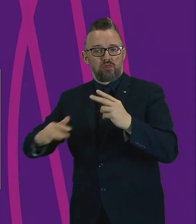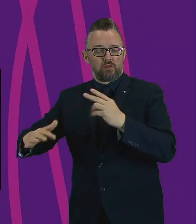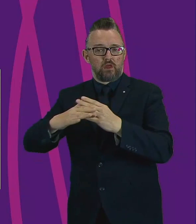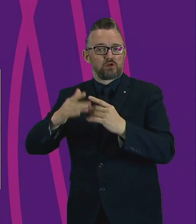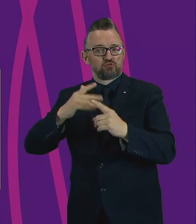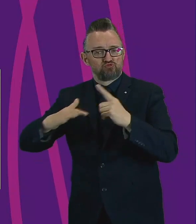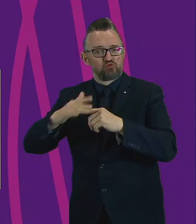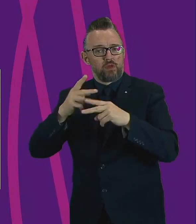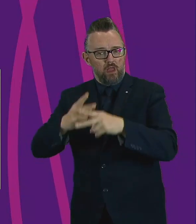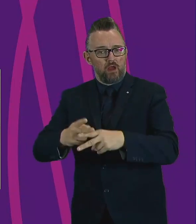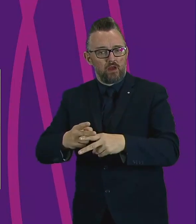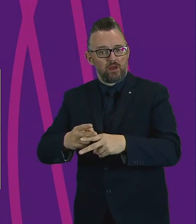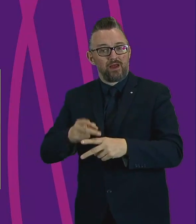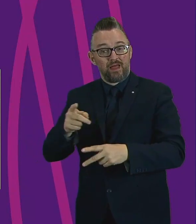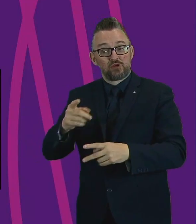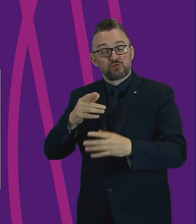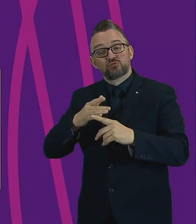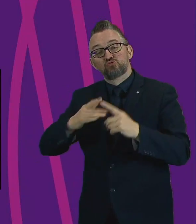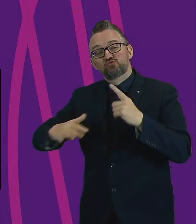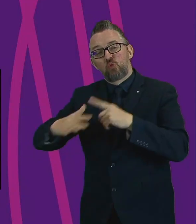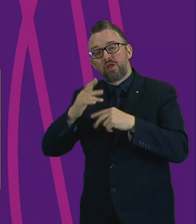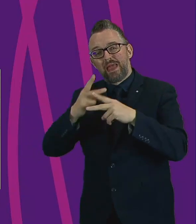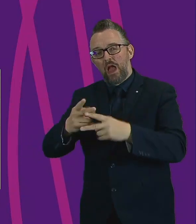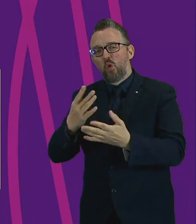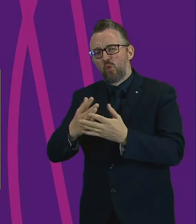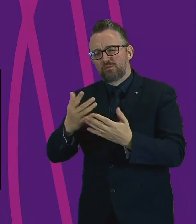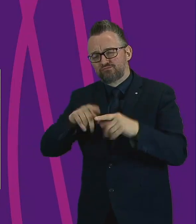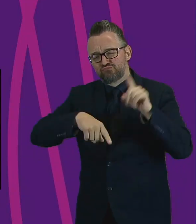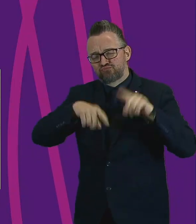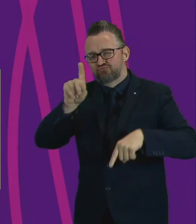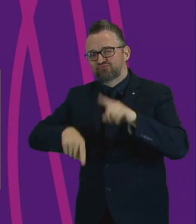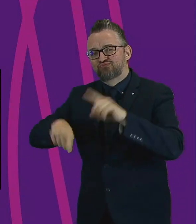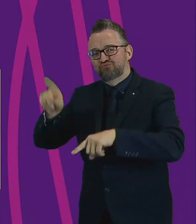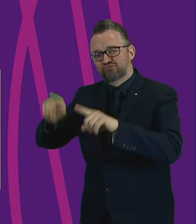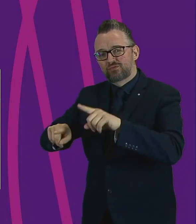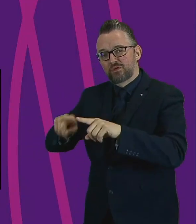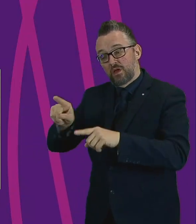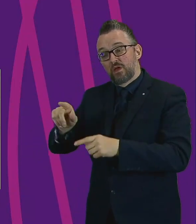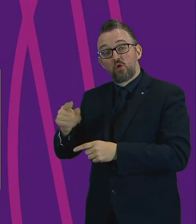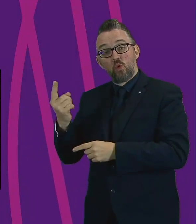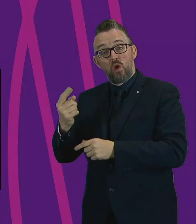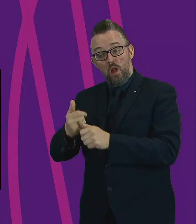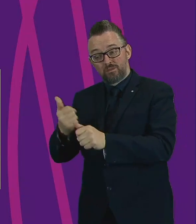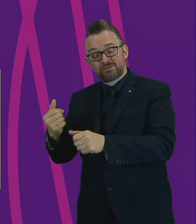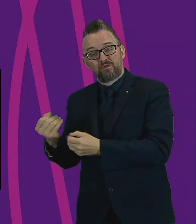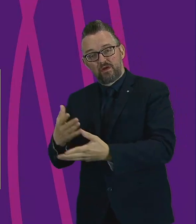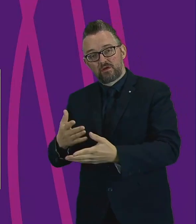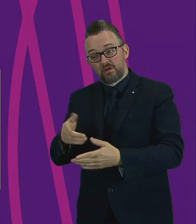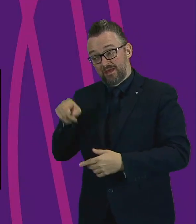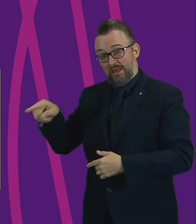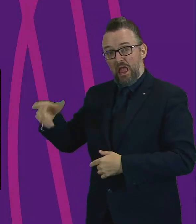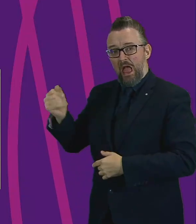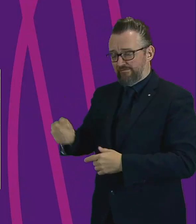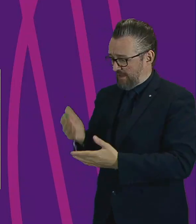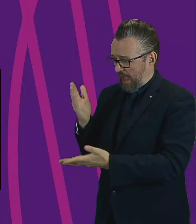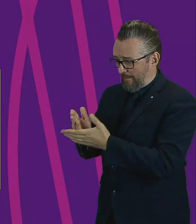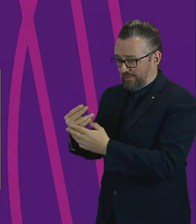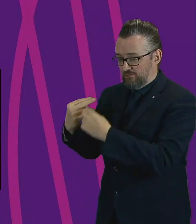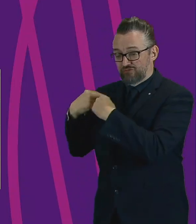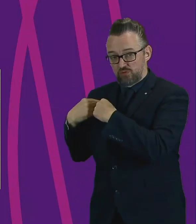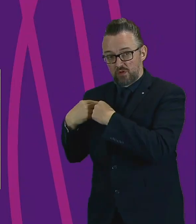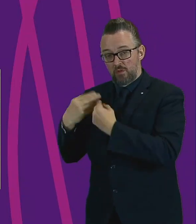is a mixed landscape, and those private providers and others have a direct responsibility to ensure that the income they